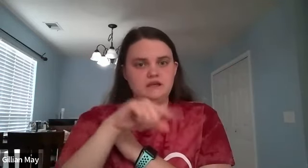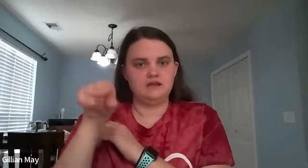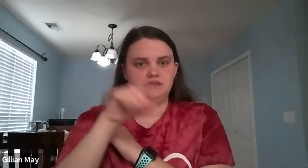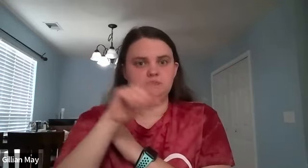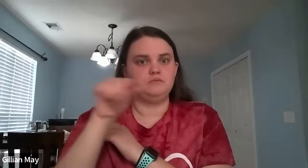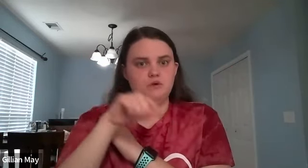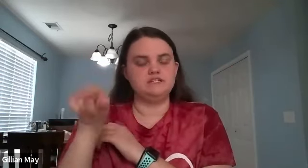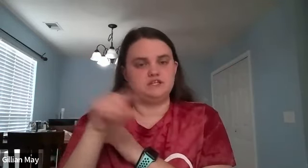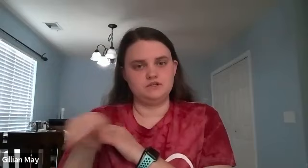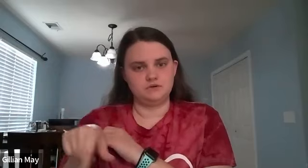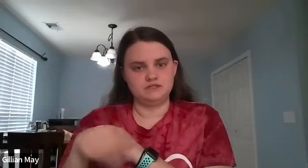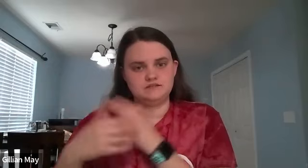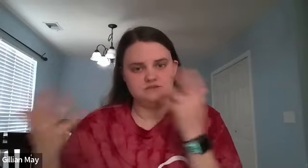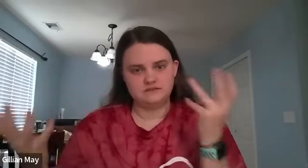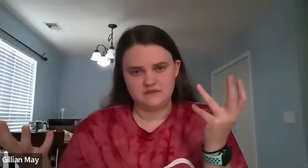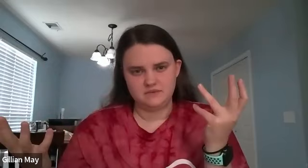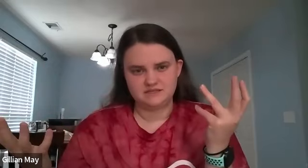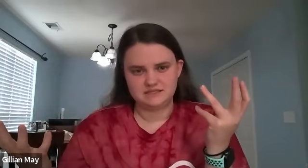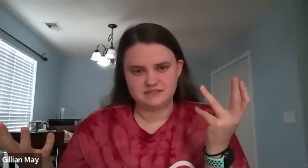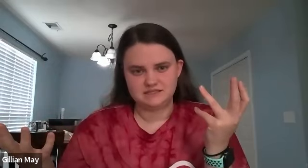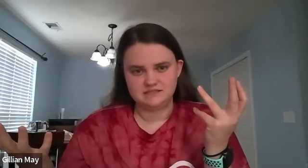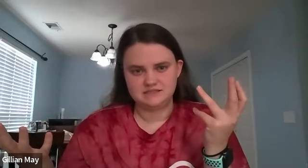kind of keep them going to know which ones, if that makes sense.